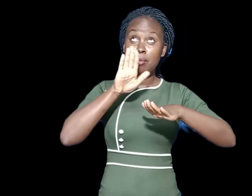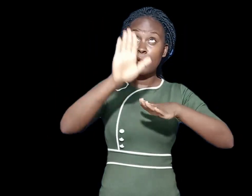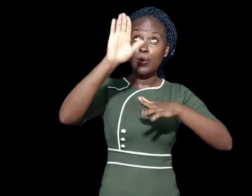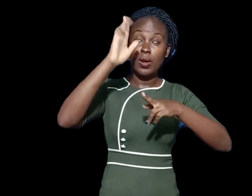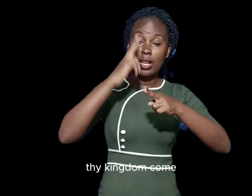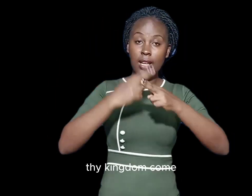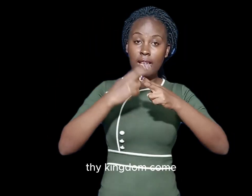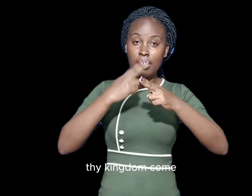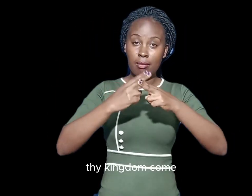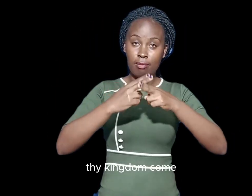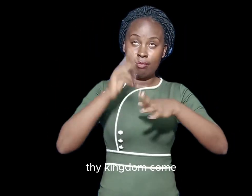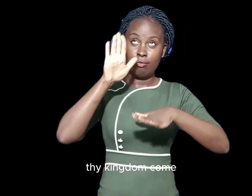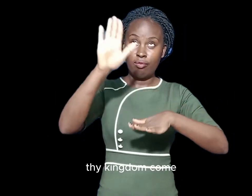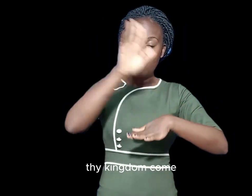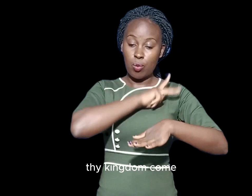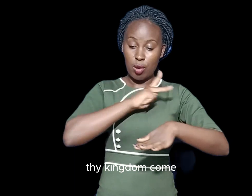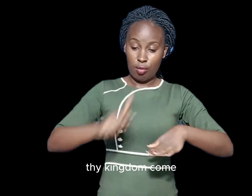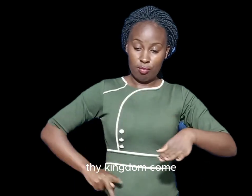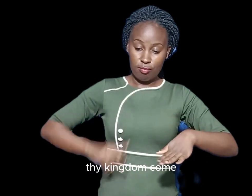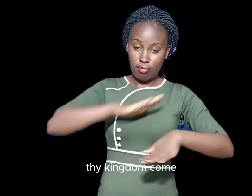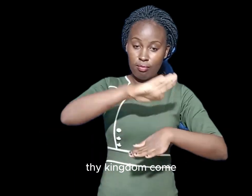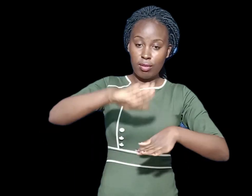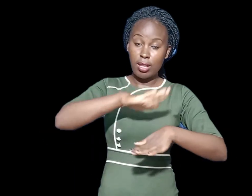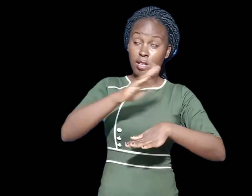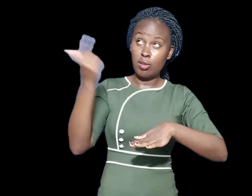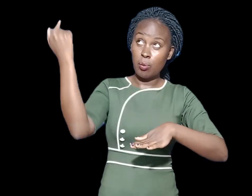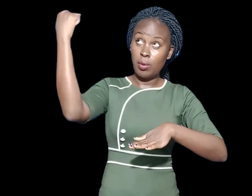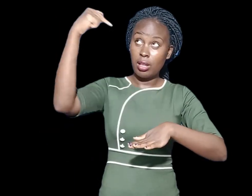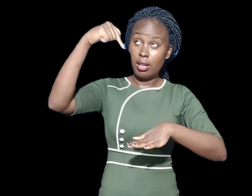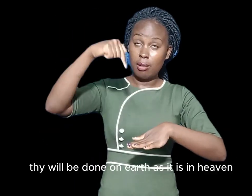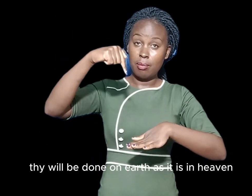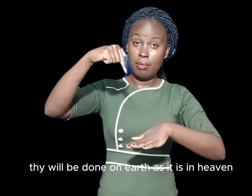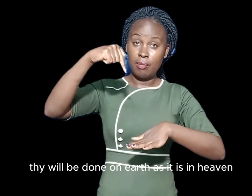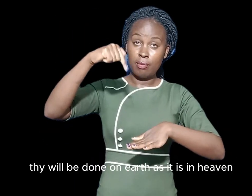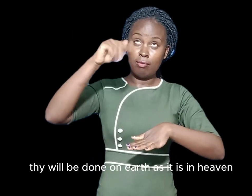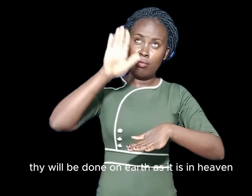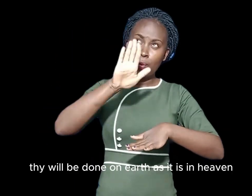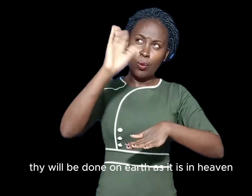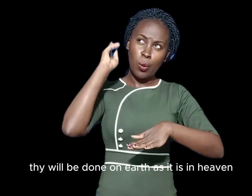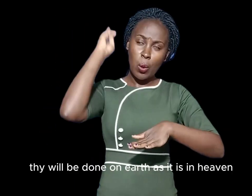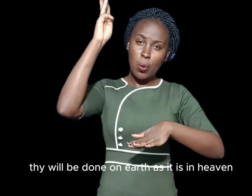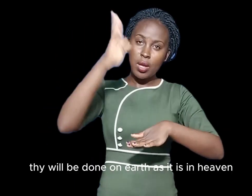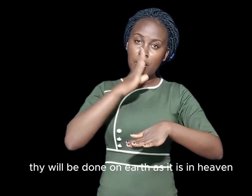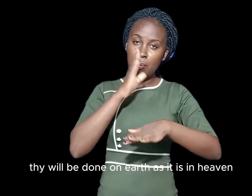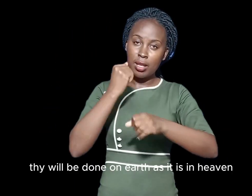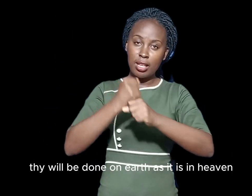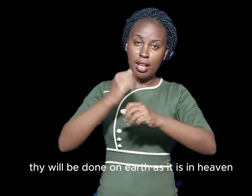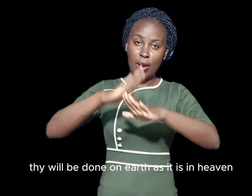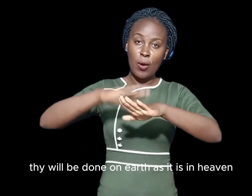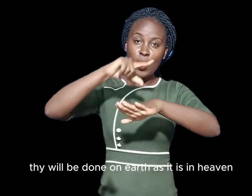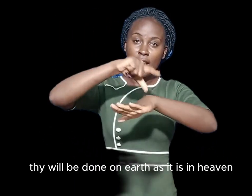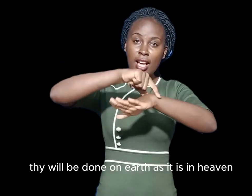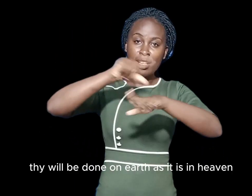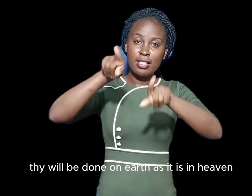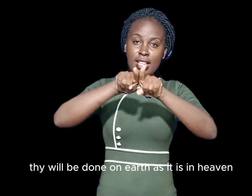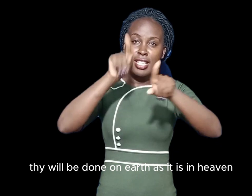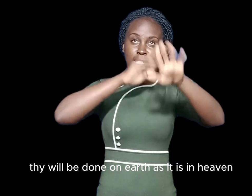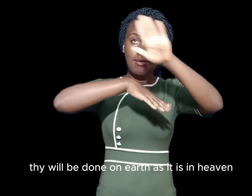Thy kingdom come thy will be done on earth as it is in